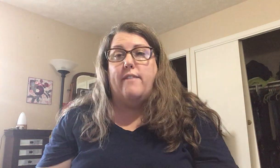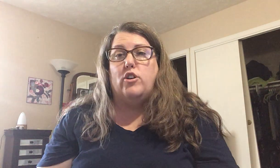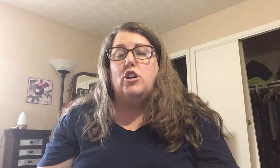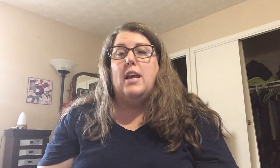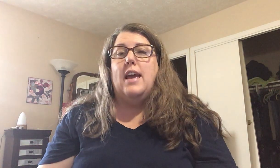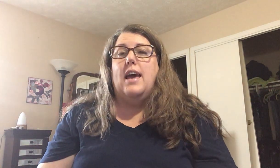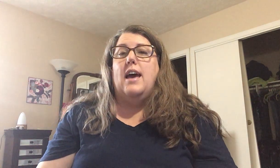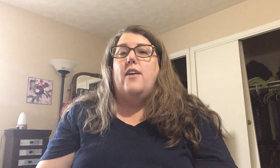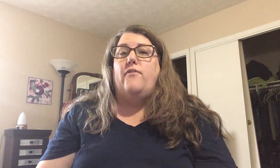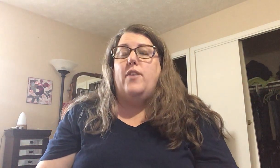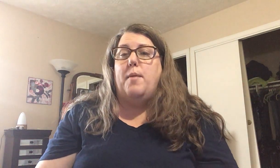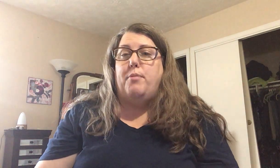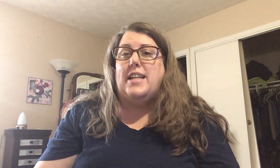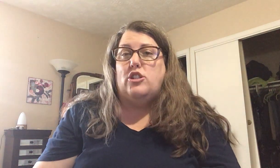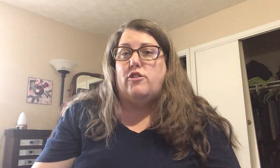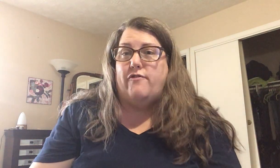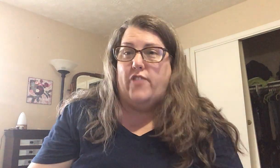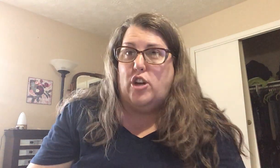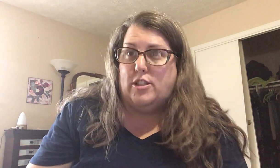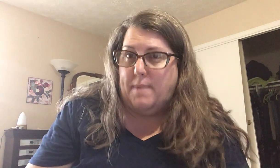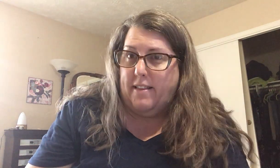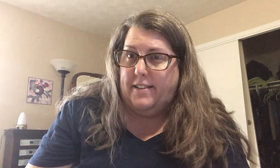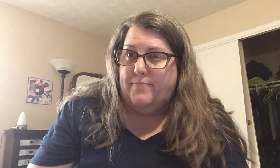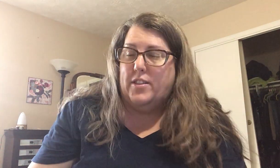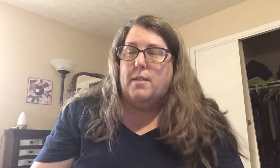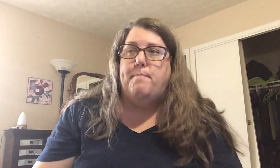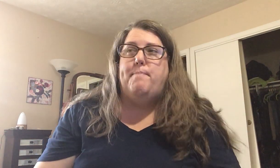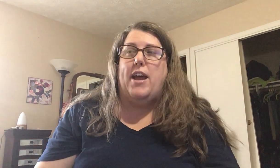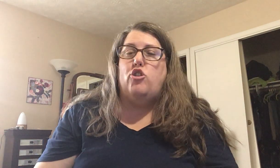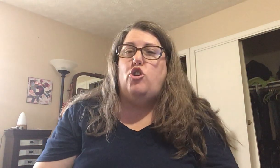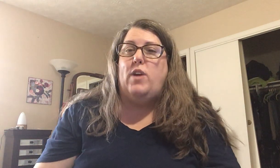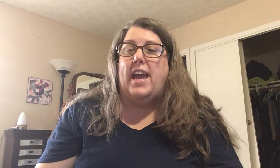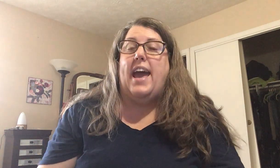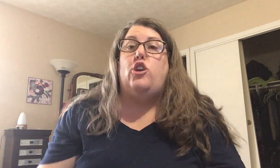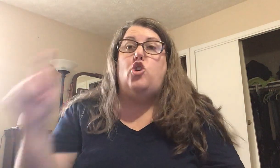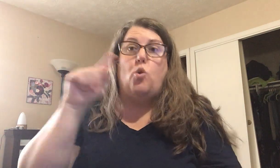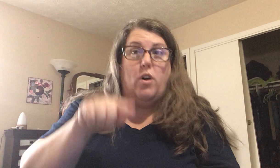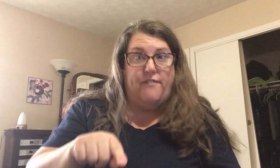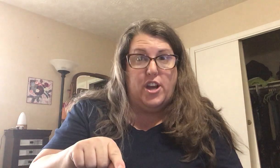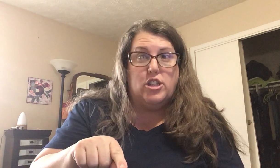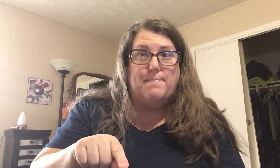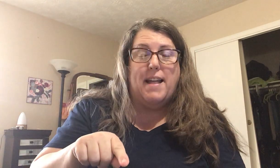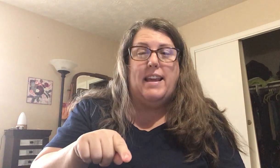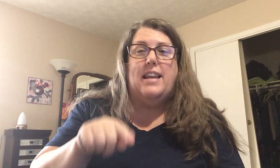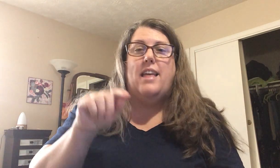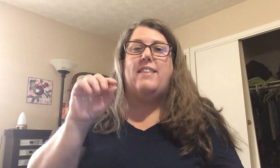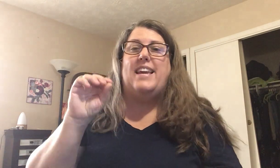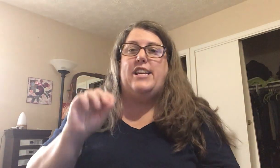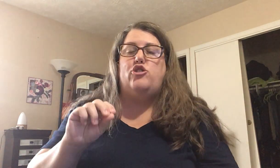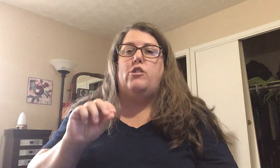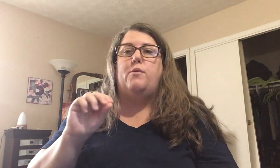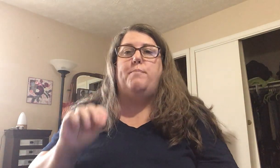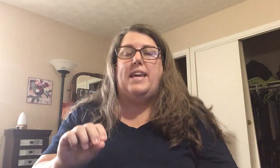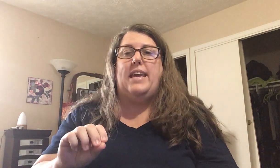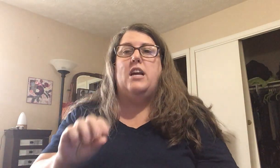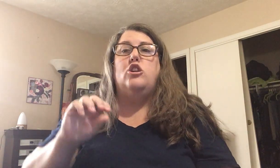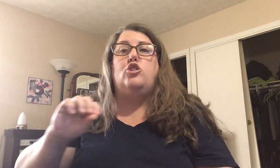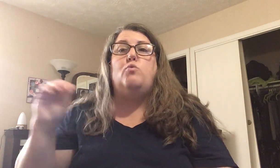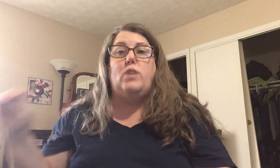whatever, practice your finger spelling. The better you get at your finger spelling, the easier it will be to